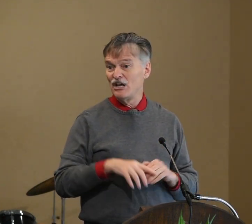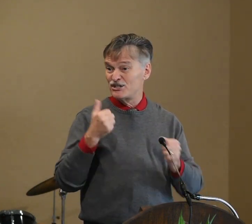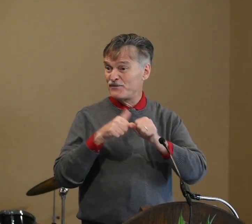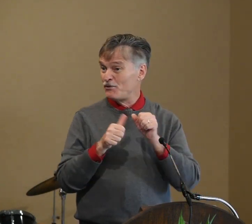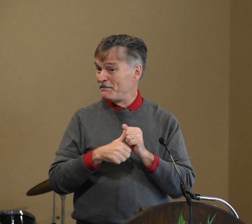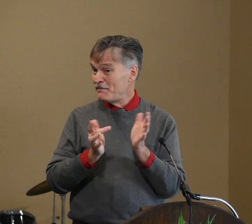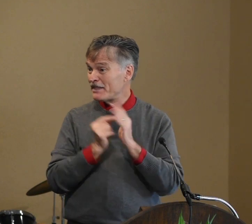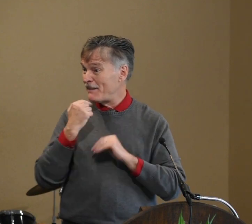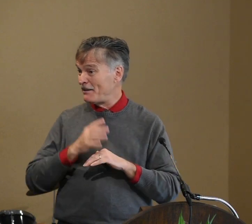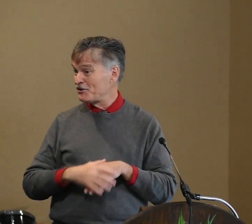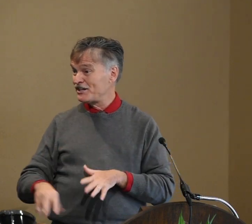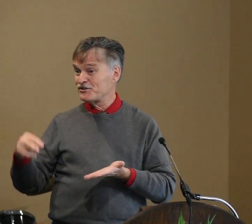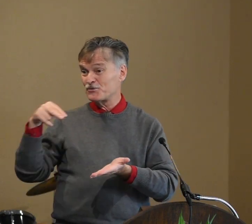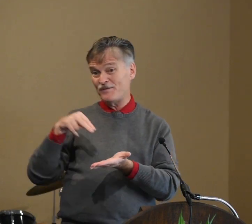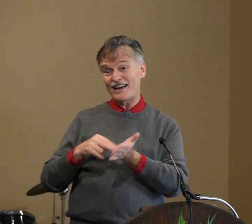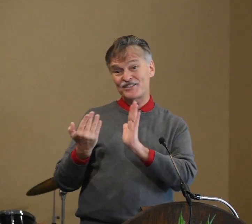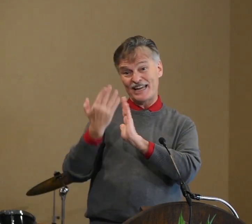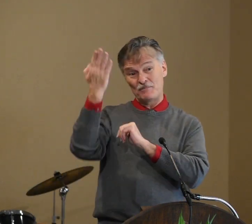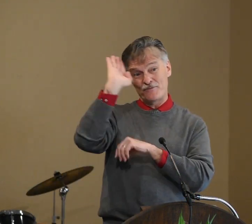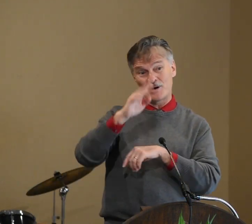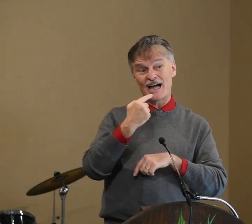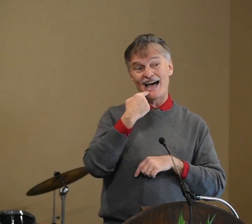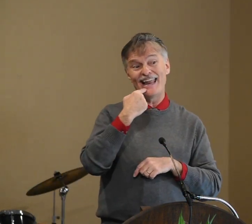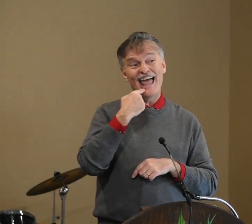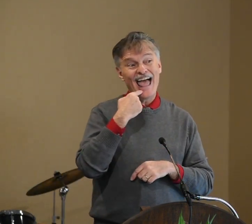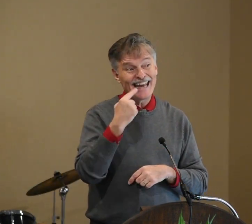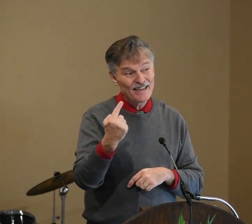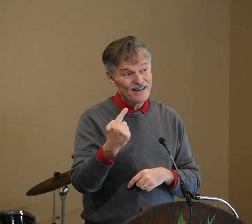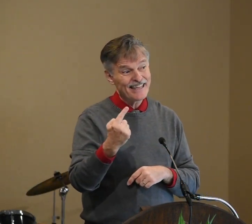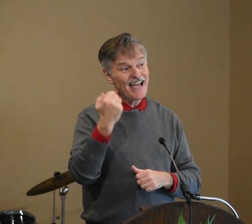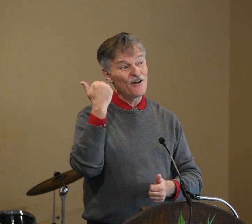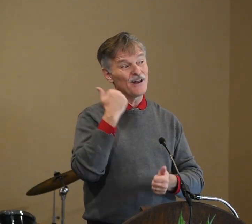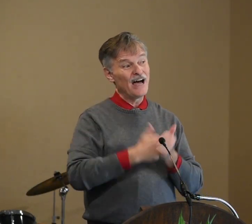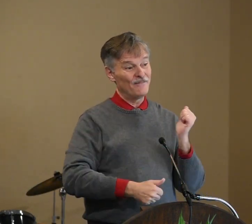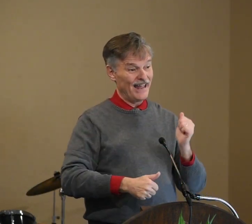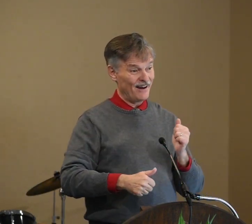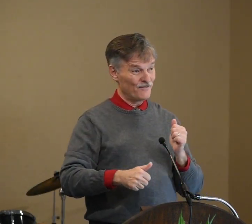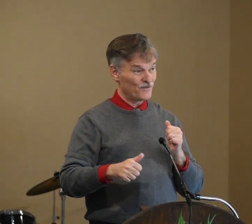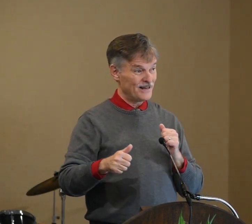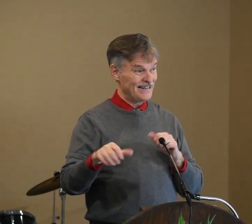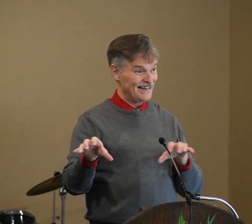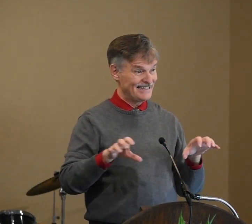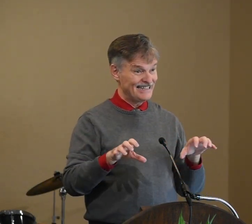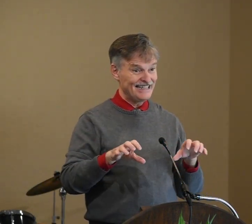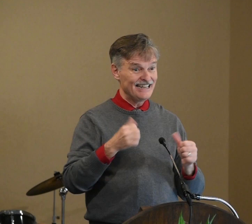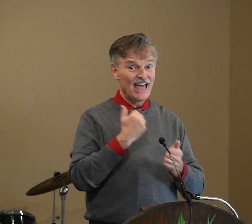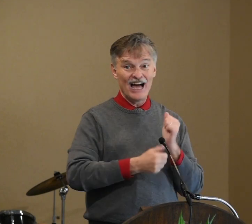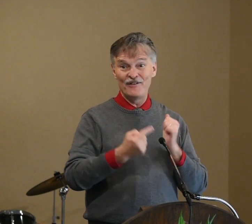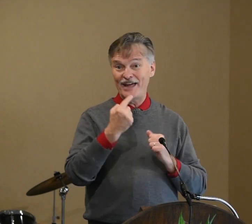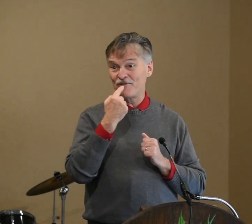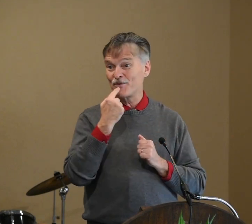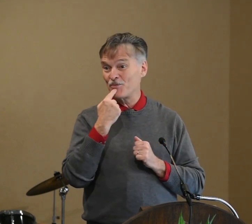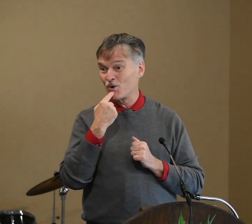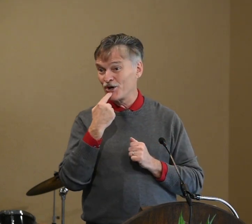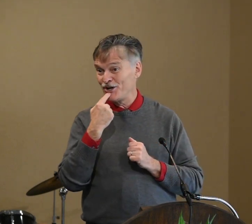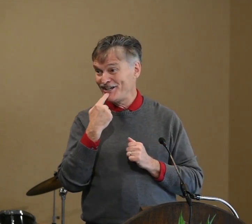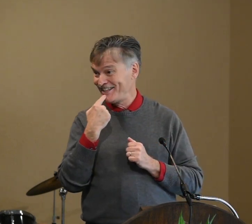Because if you remember, the Bible tells us we've got to stand before God and give an account of every deed, of every word